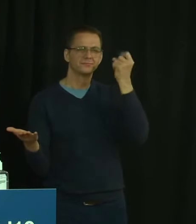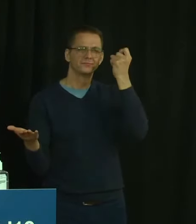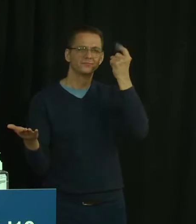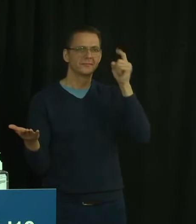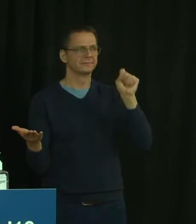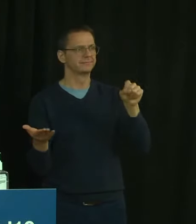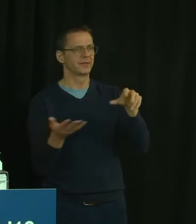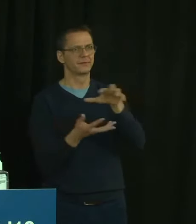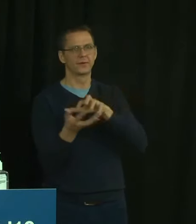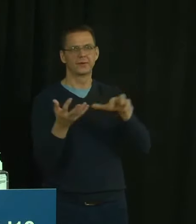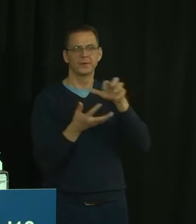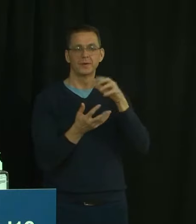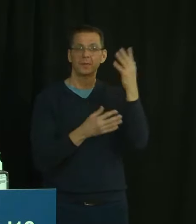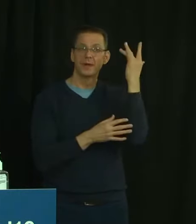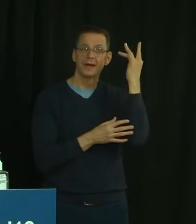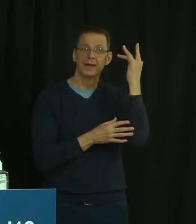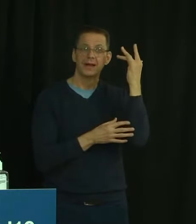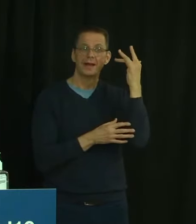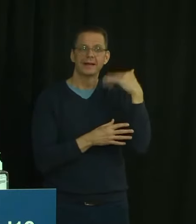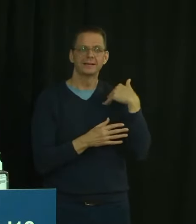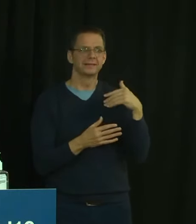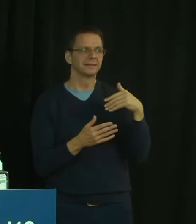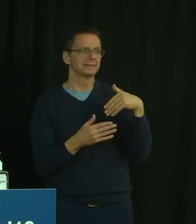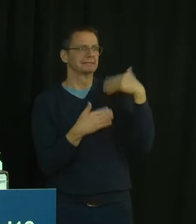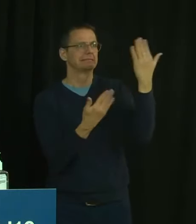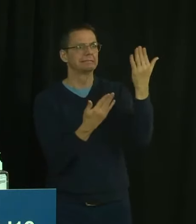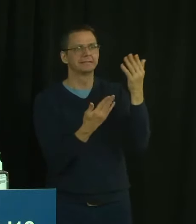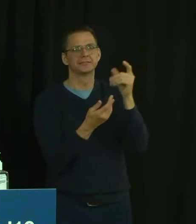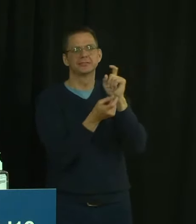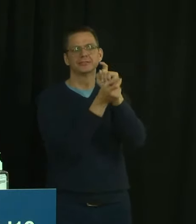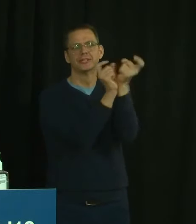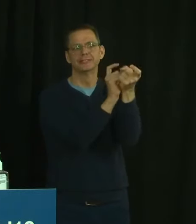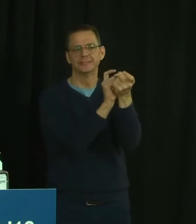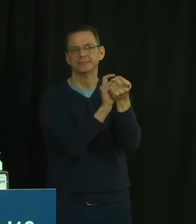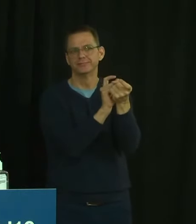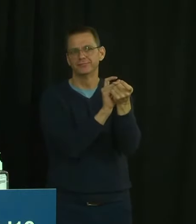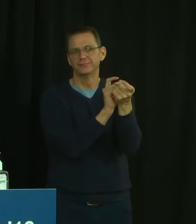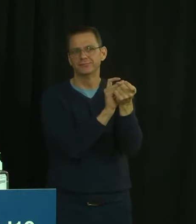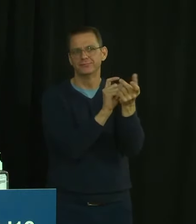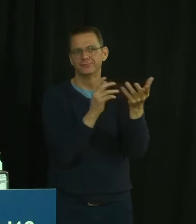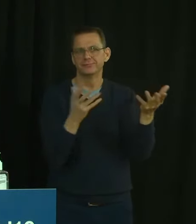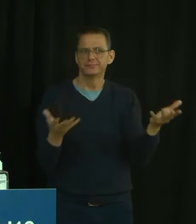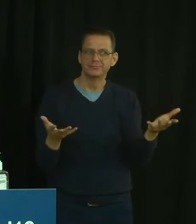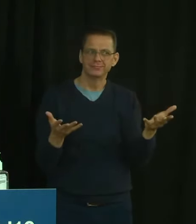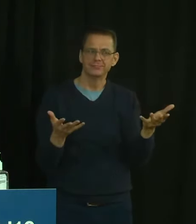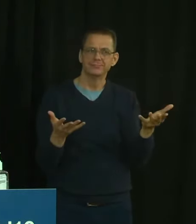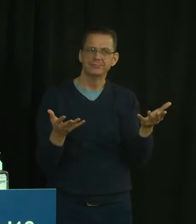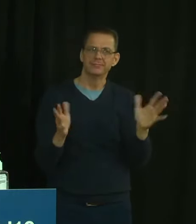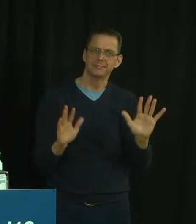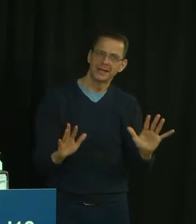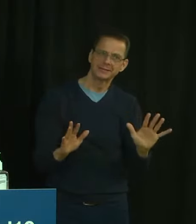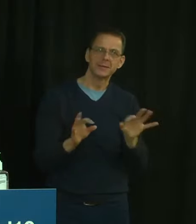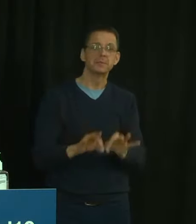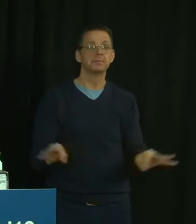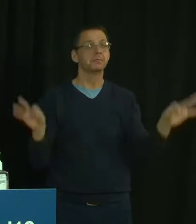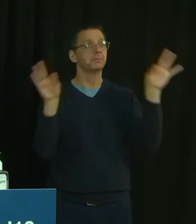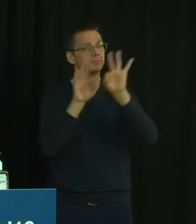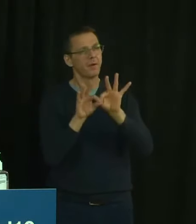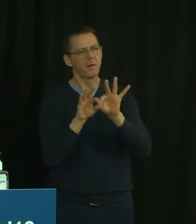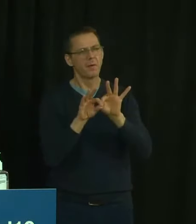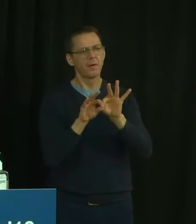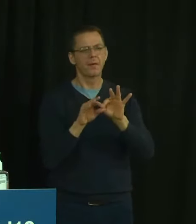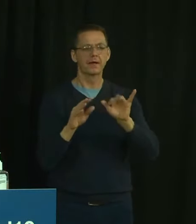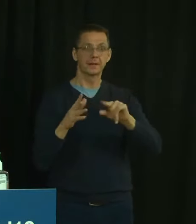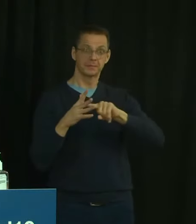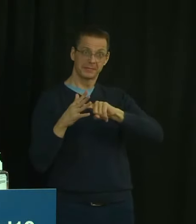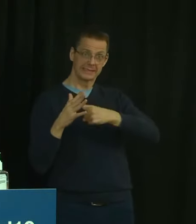recommendations when it comes to the use of AstraZeneca. It's important for people to know that the initial recommendation regarding use of the vaccine only